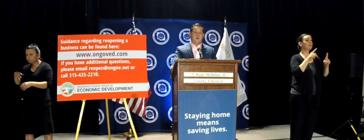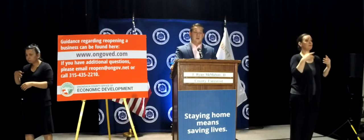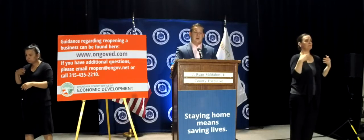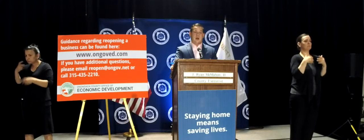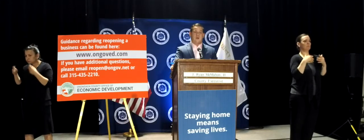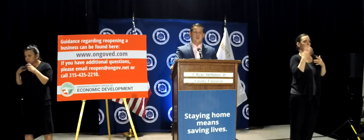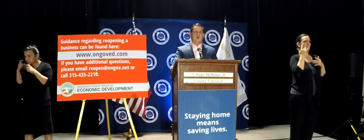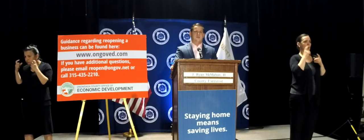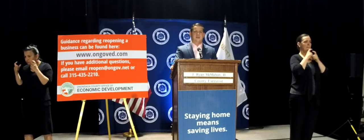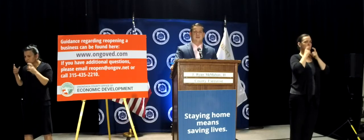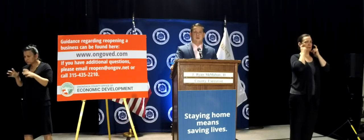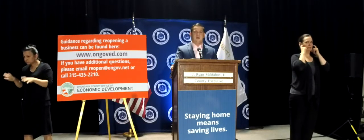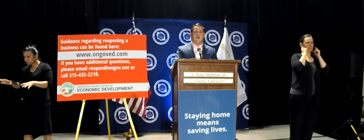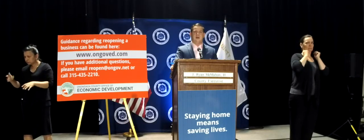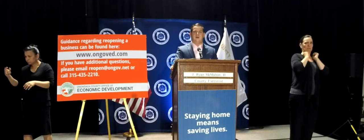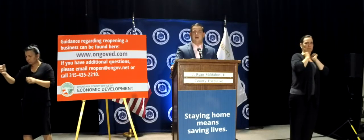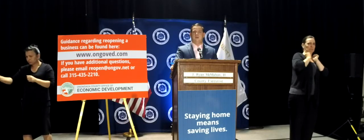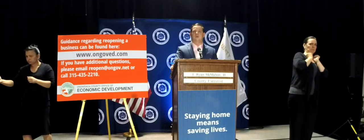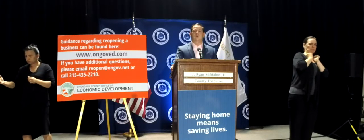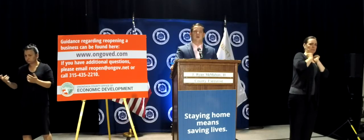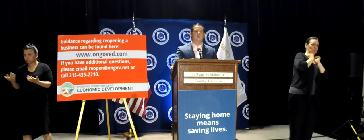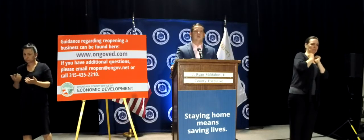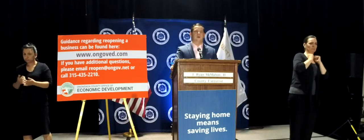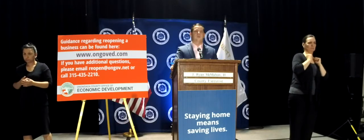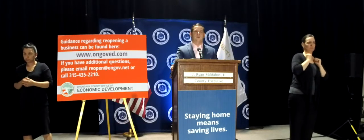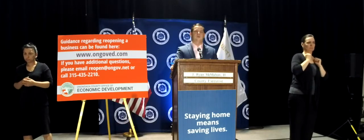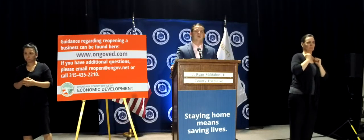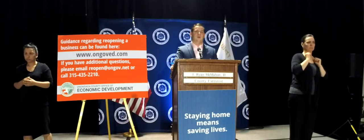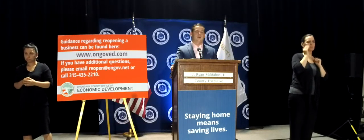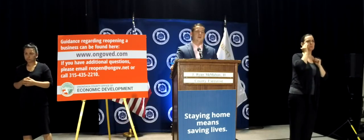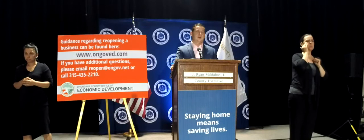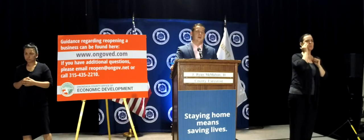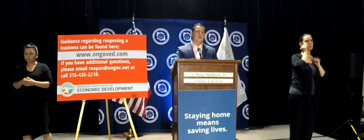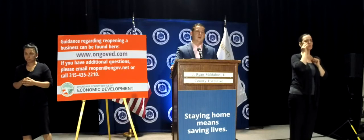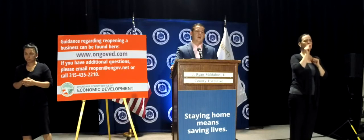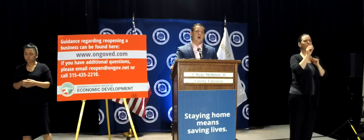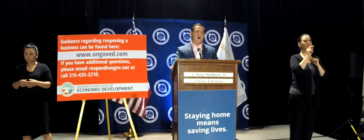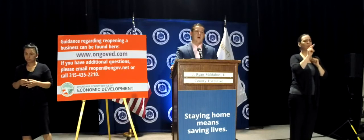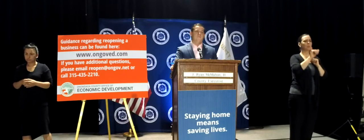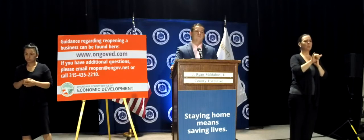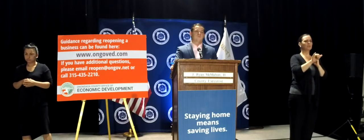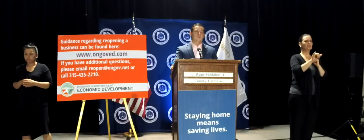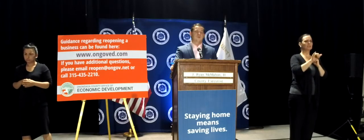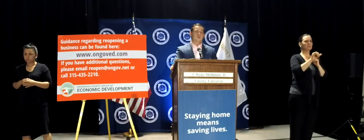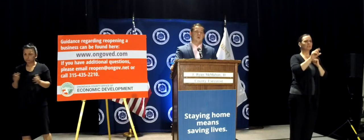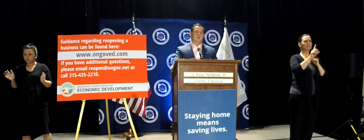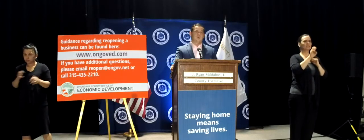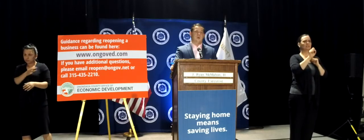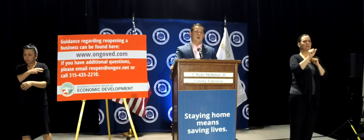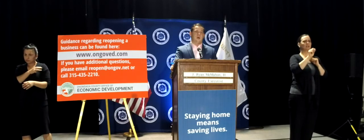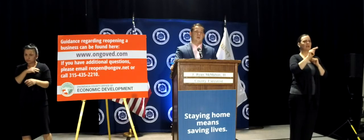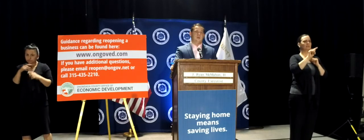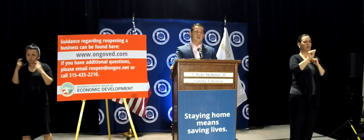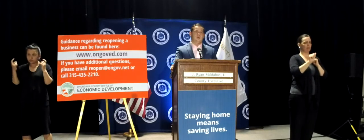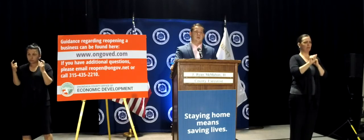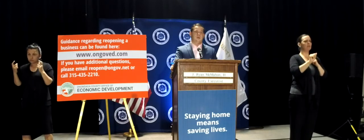I know Tony Pacenti in Oneida County had this order a couple weeks ago, and he did it. So